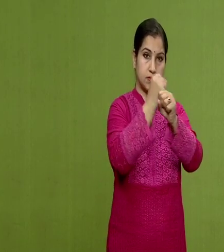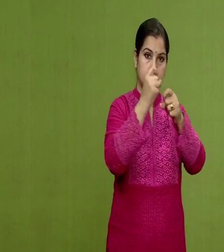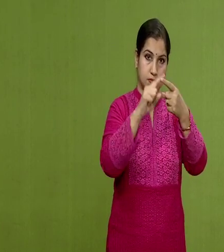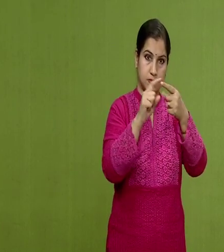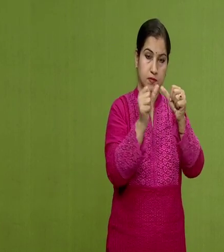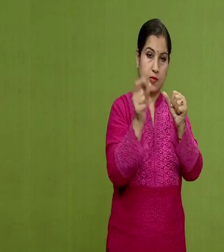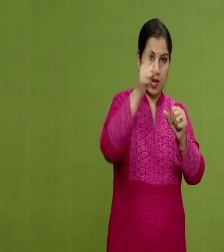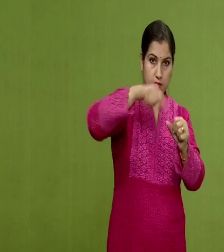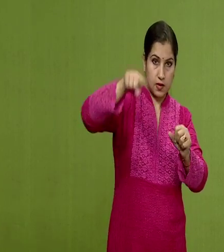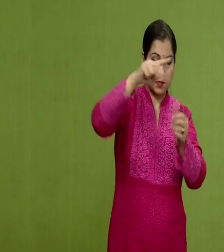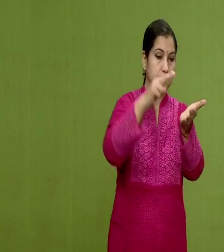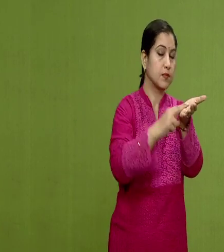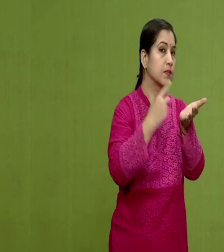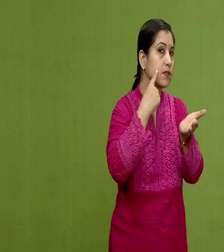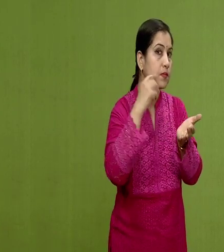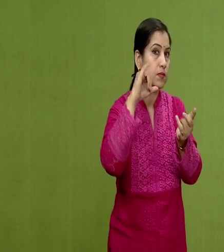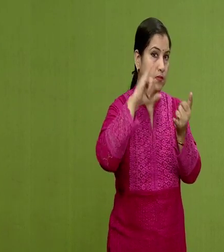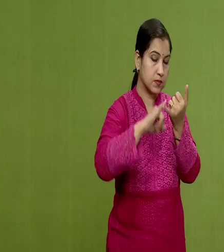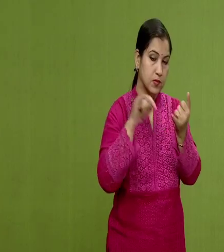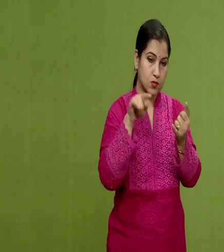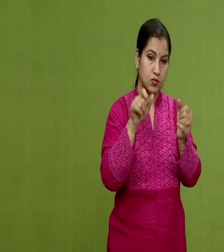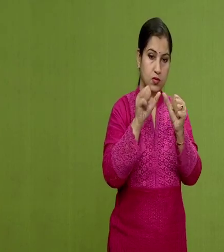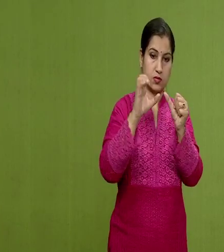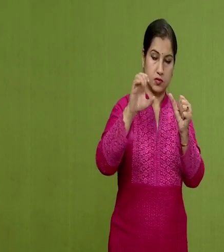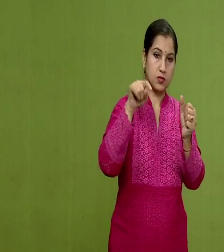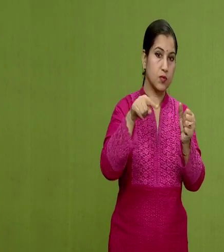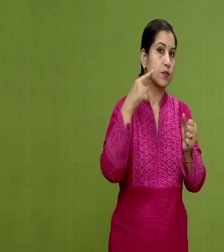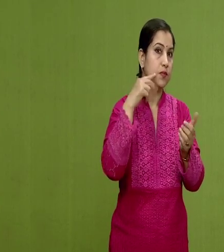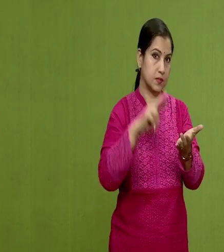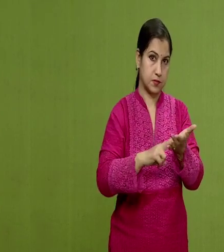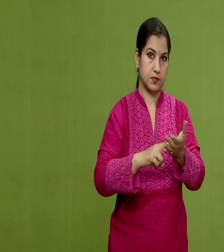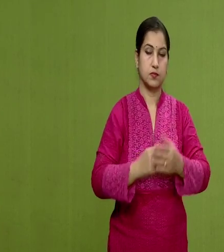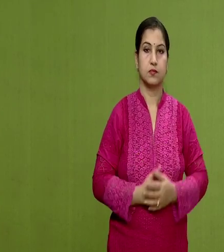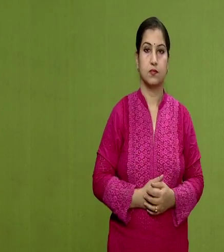signlanguage@nios.ac.in. Thank you.